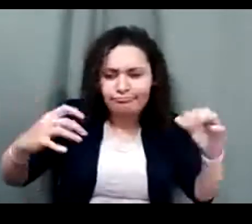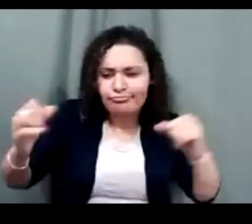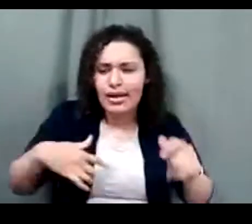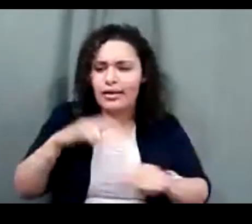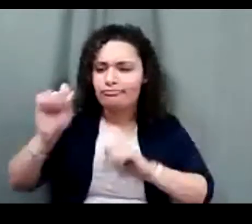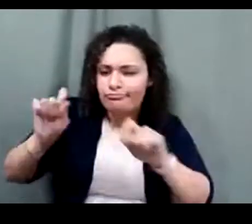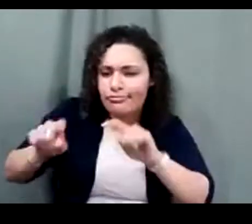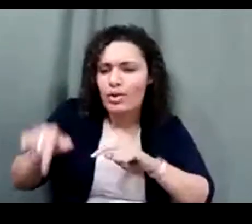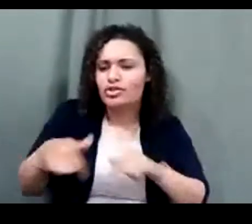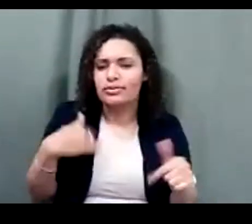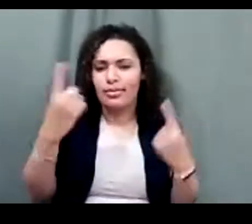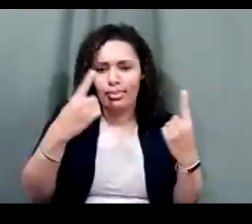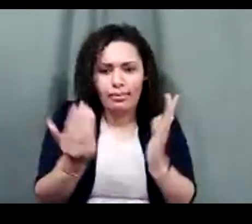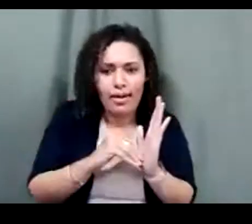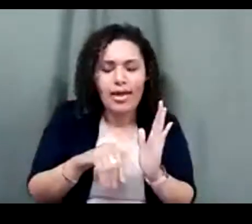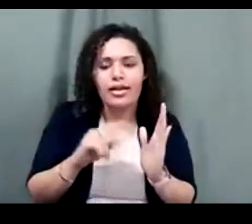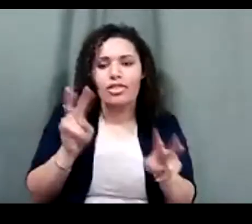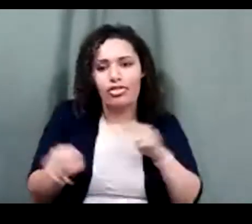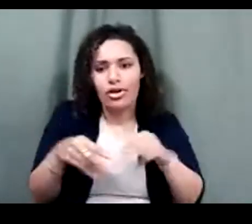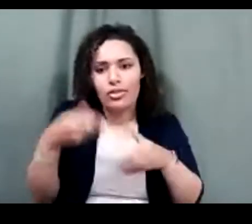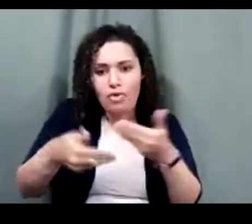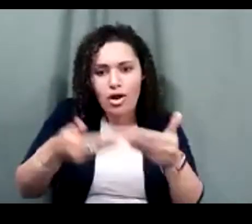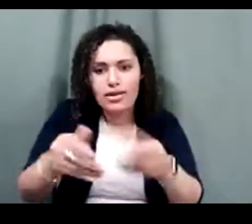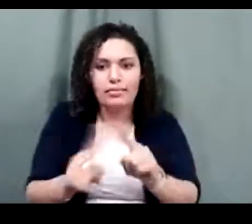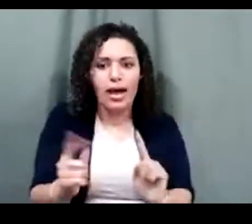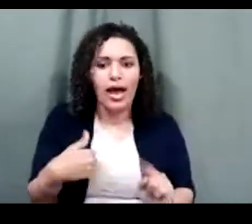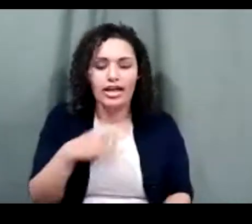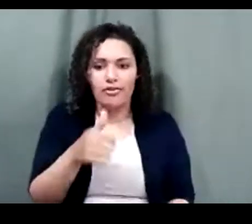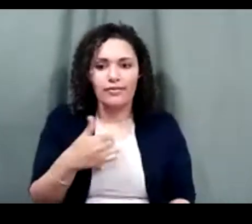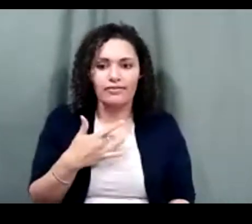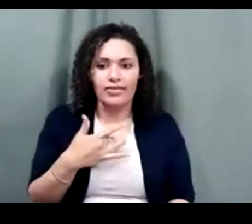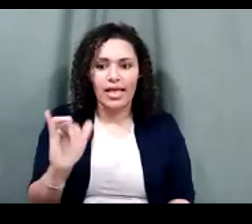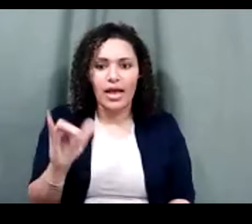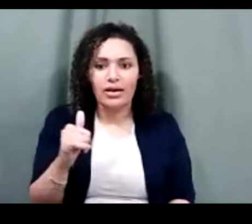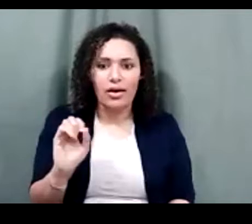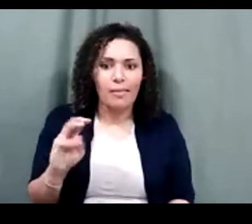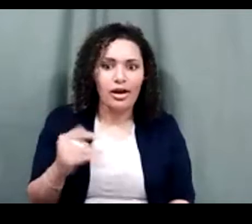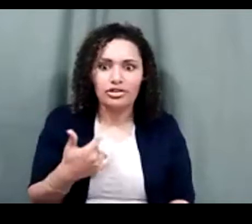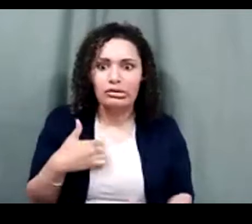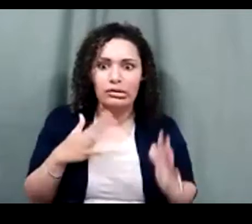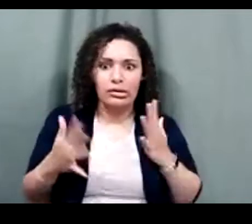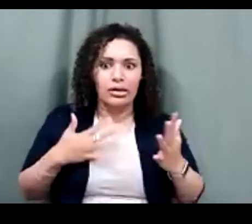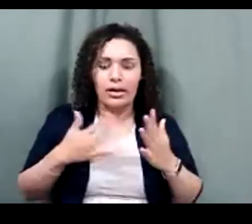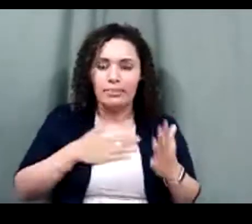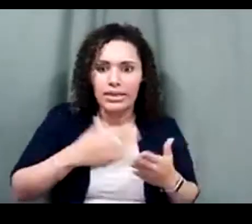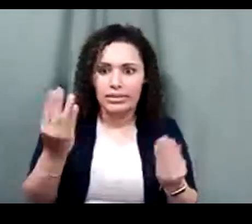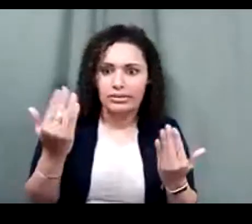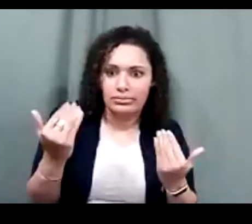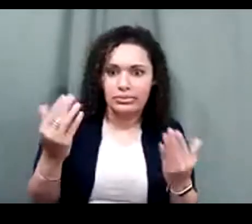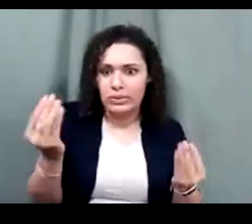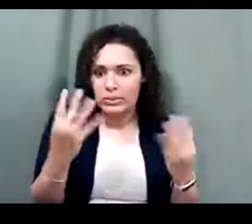just look at our processes. But I don't feel so much like oh my gosh, please tell me how to do it, which we did in the beginning.